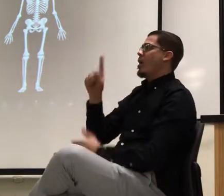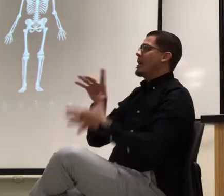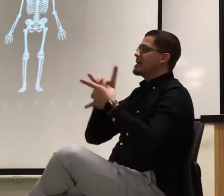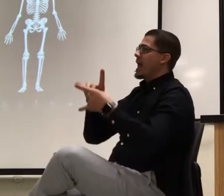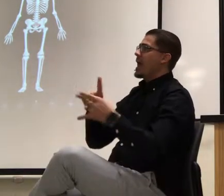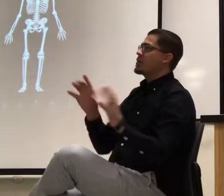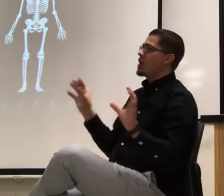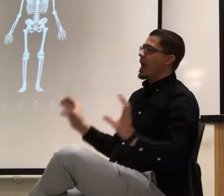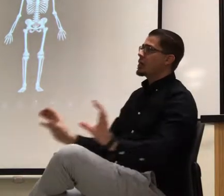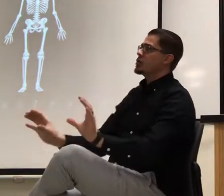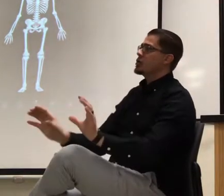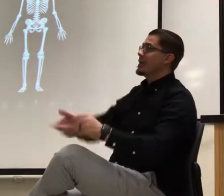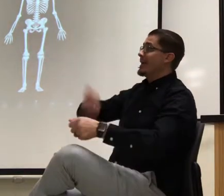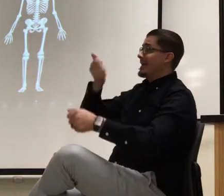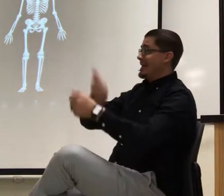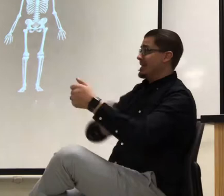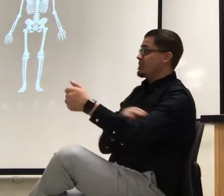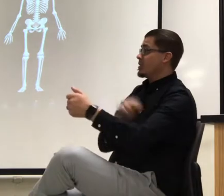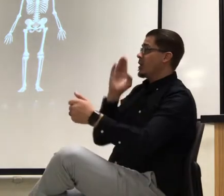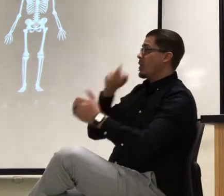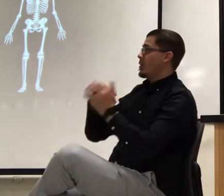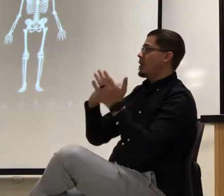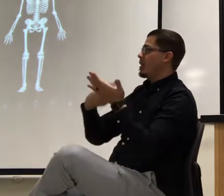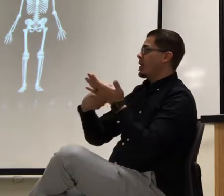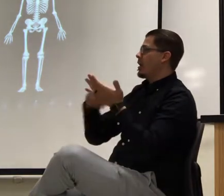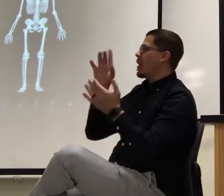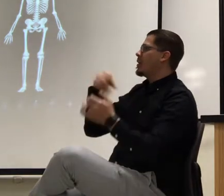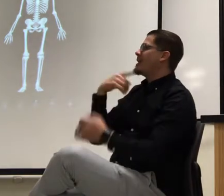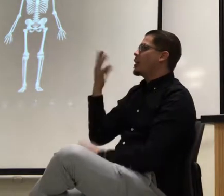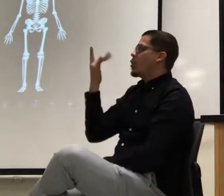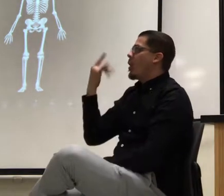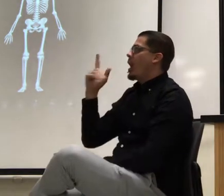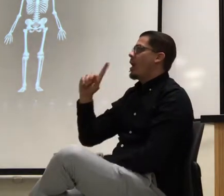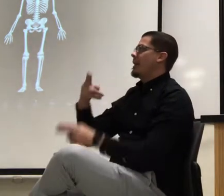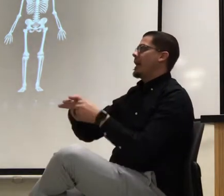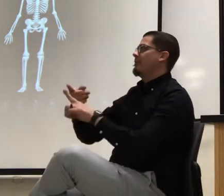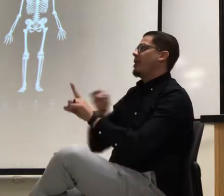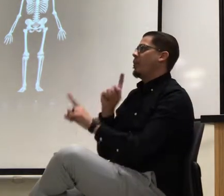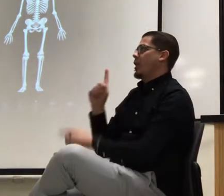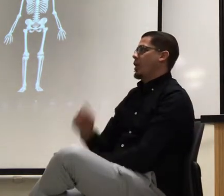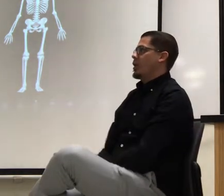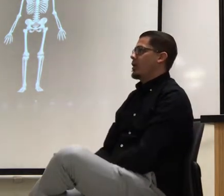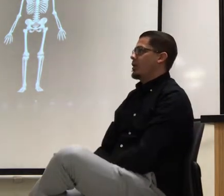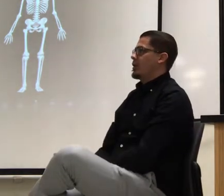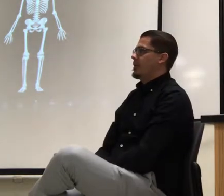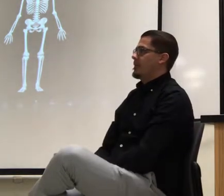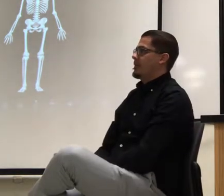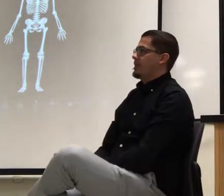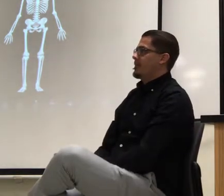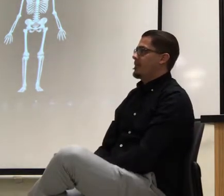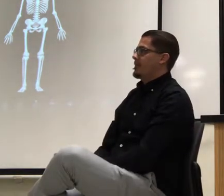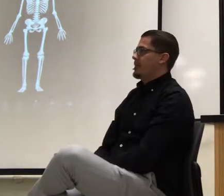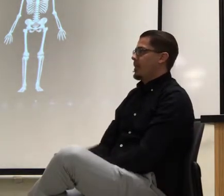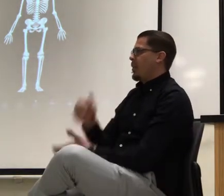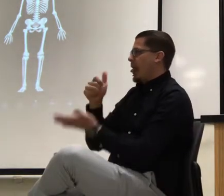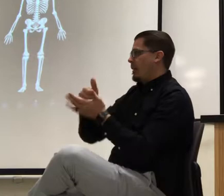action. Well, each muscle that I go through, I'll tell you why it got its name. Okay. That'll help you remember